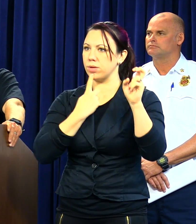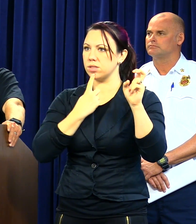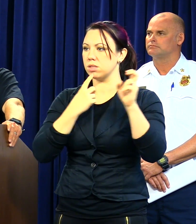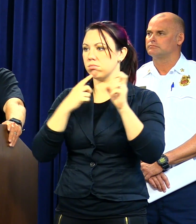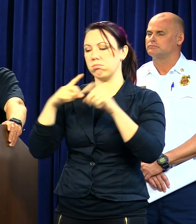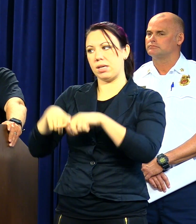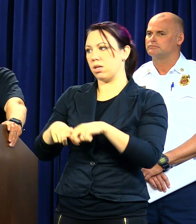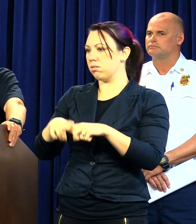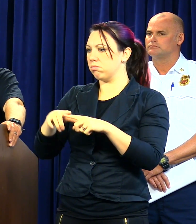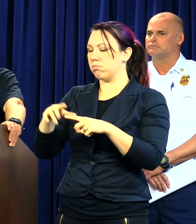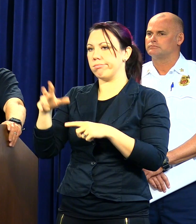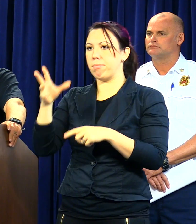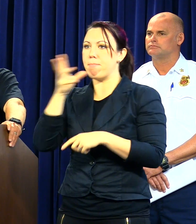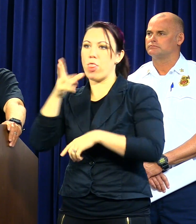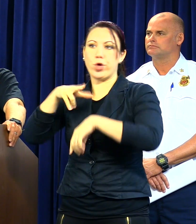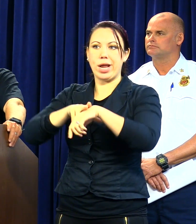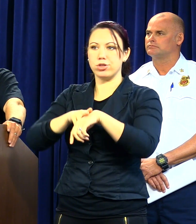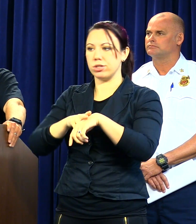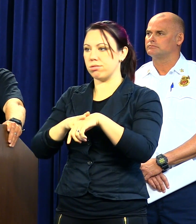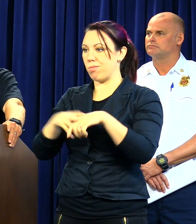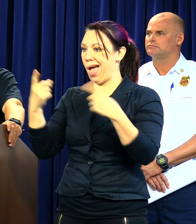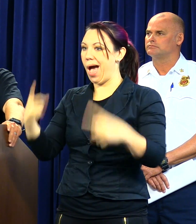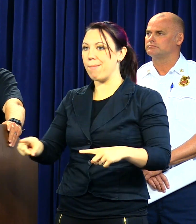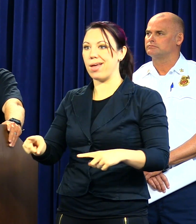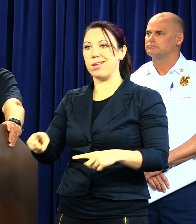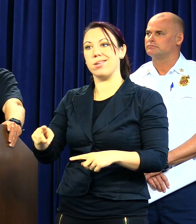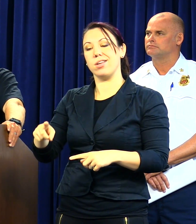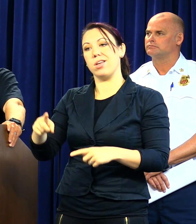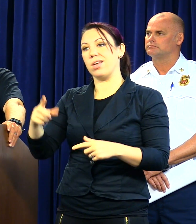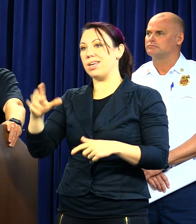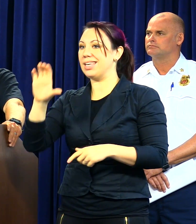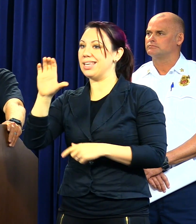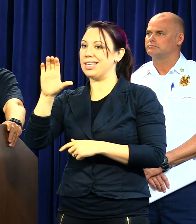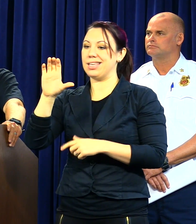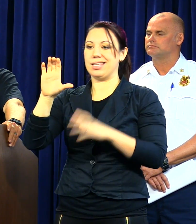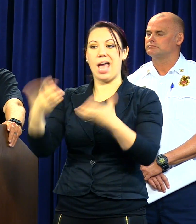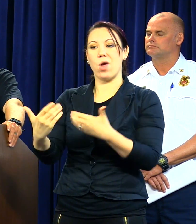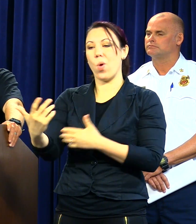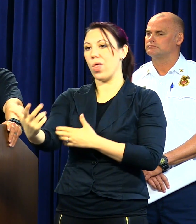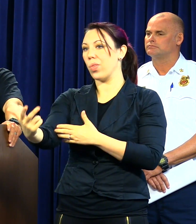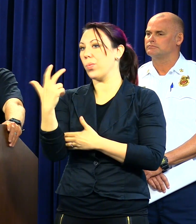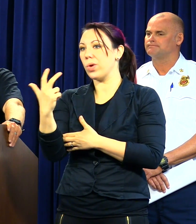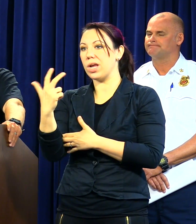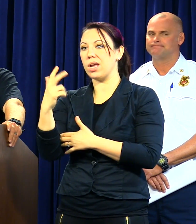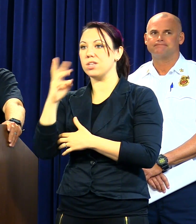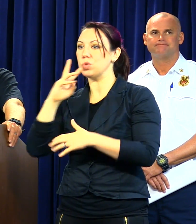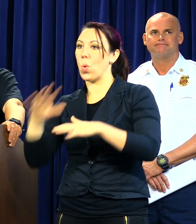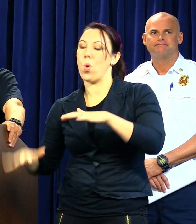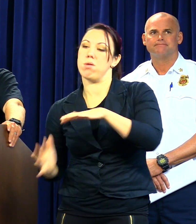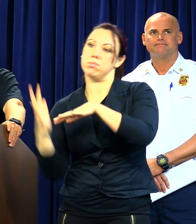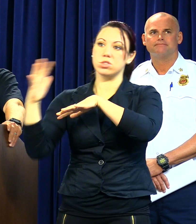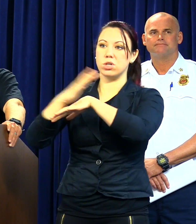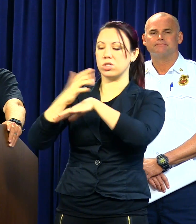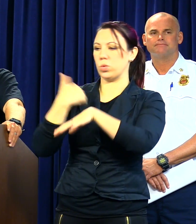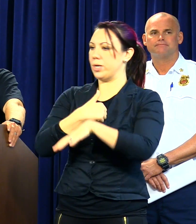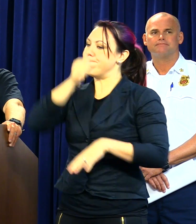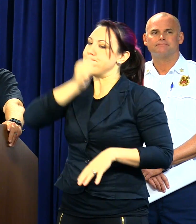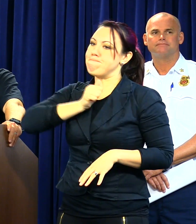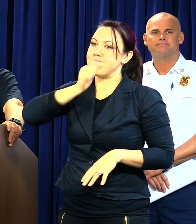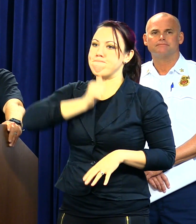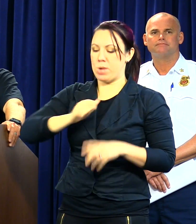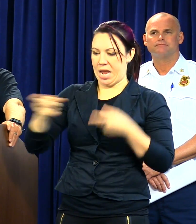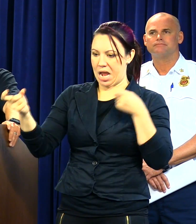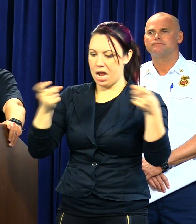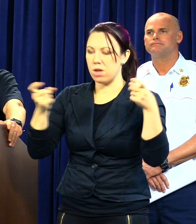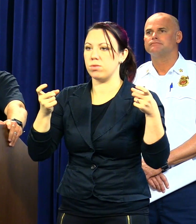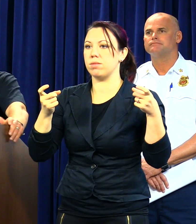Nature brings. Mother Nature brought Cat 3 storm surge, and we dealt with it, and we handled it as